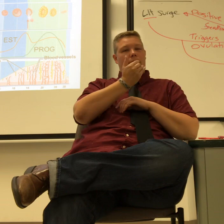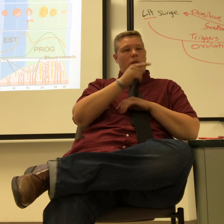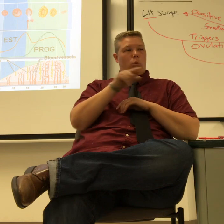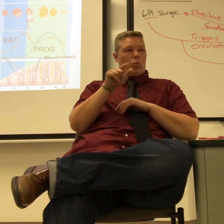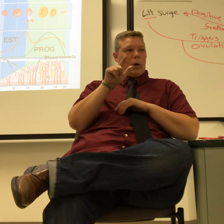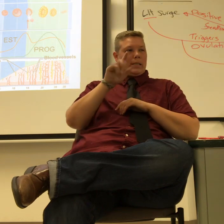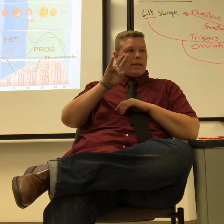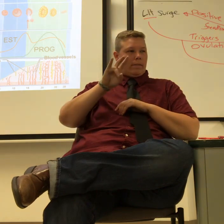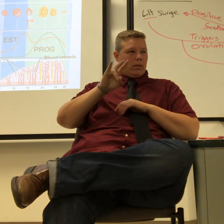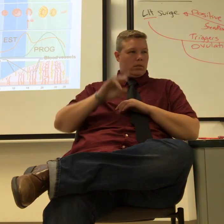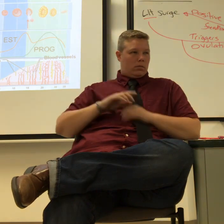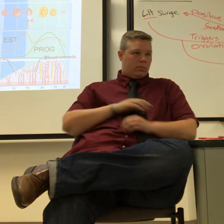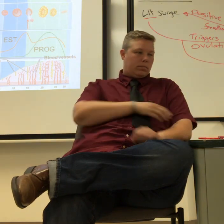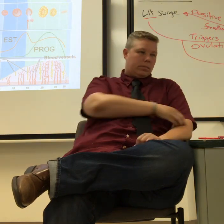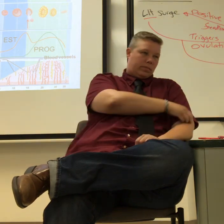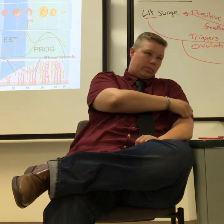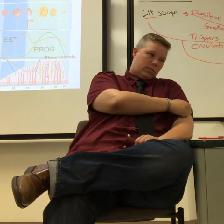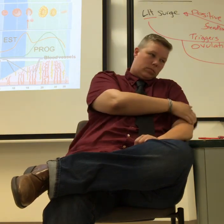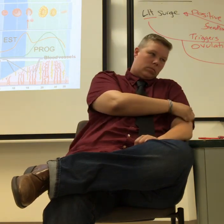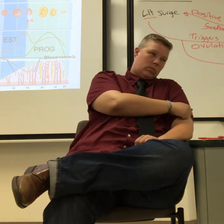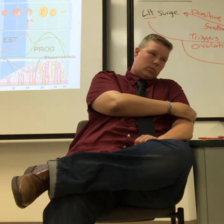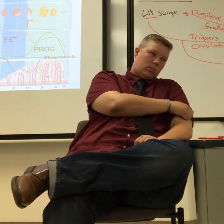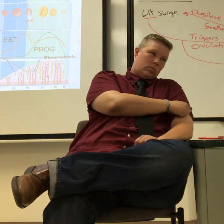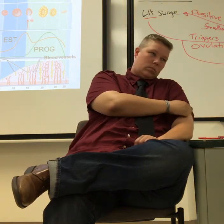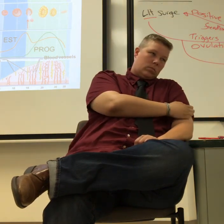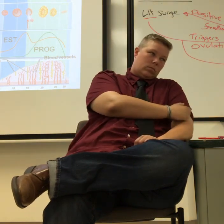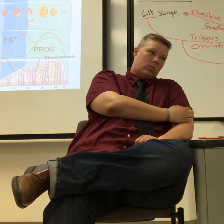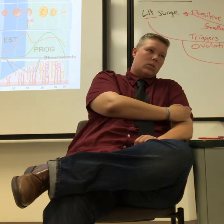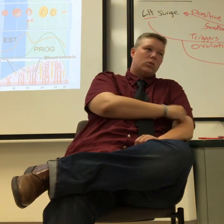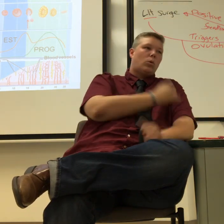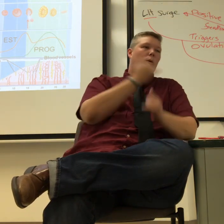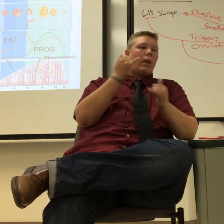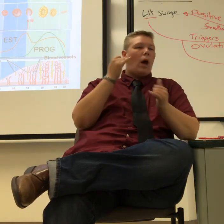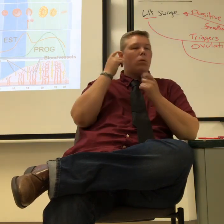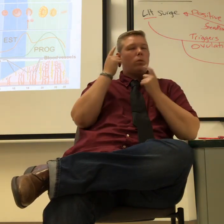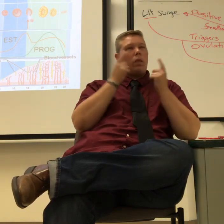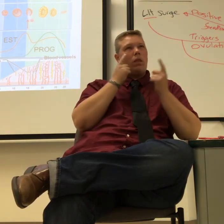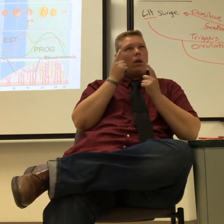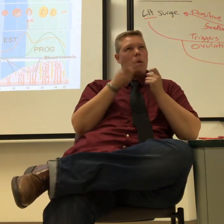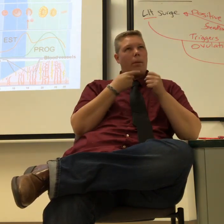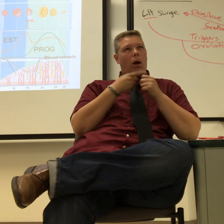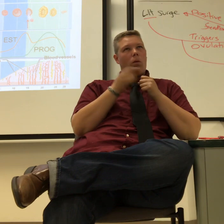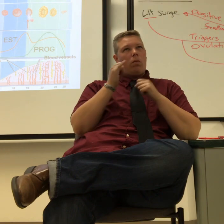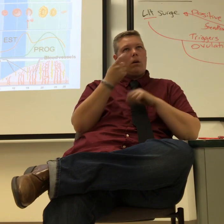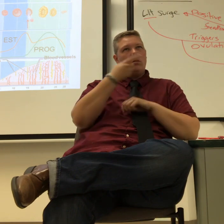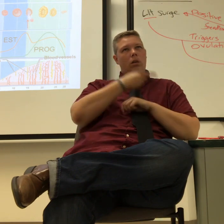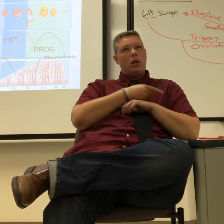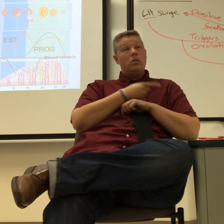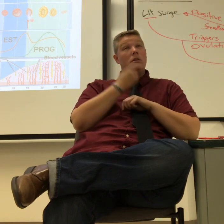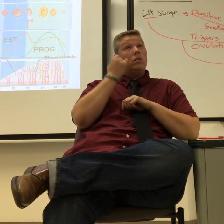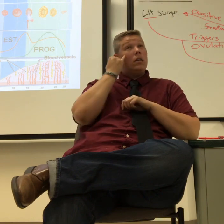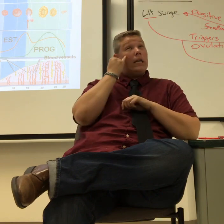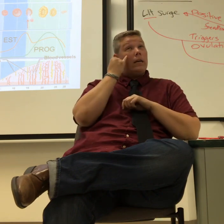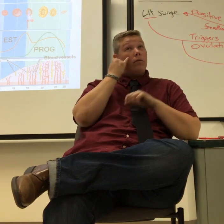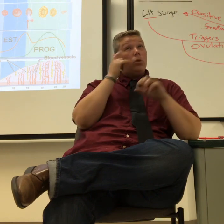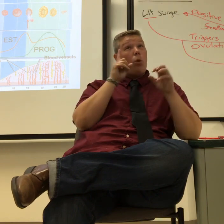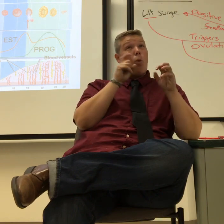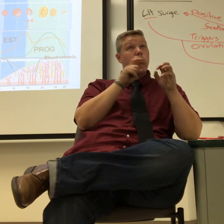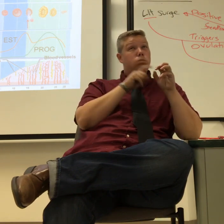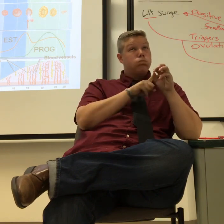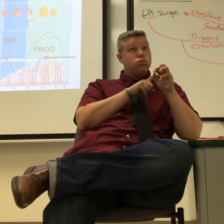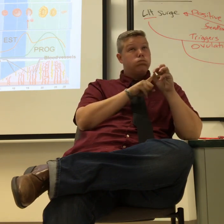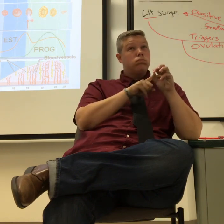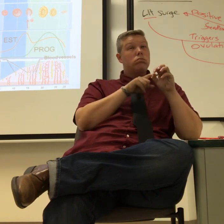to make it inclusive. Now, so we have to do some thinking here of the days. If you fertilized, it happened on around